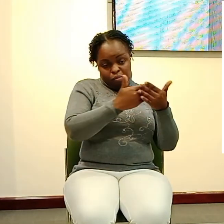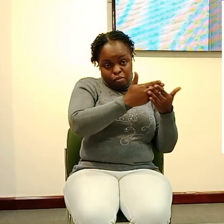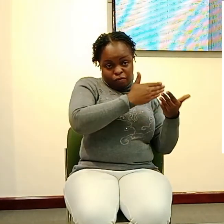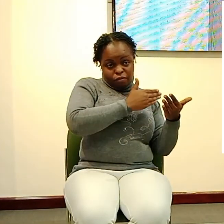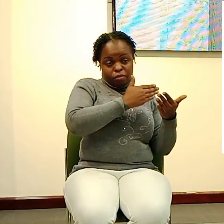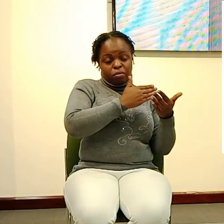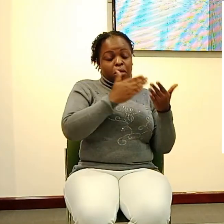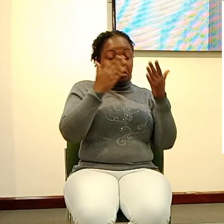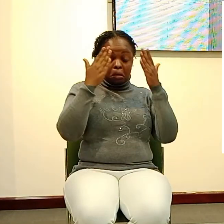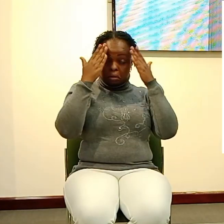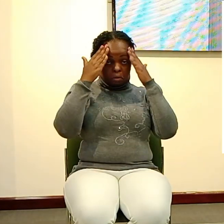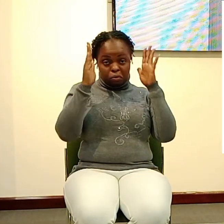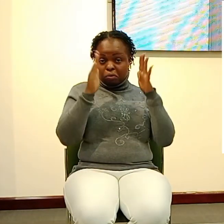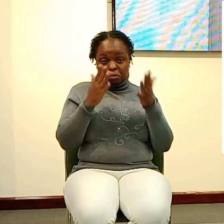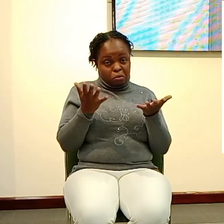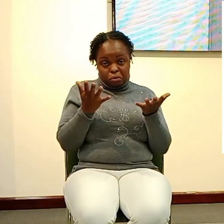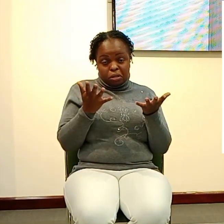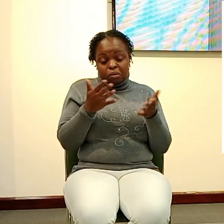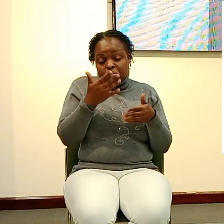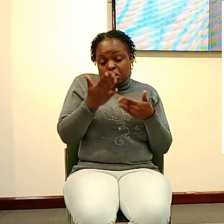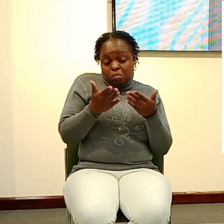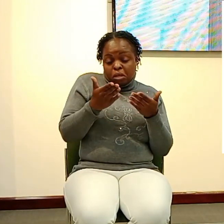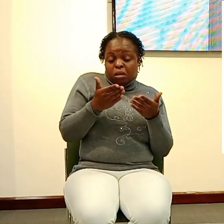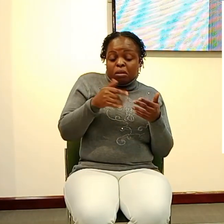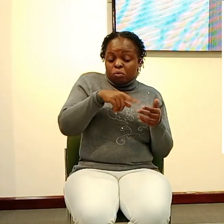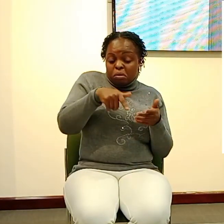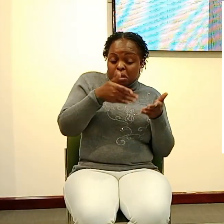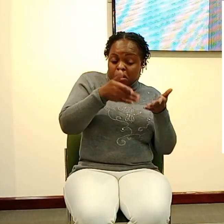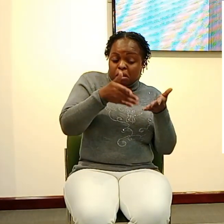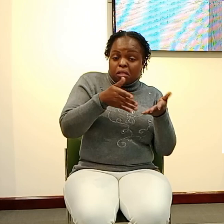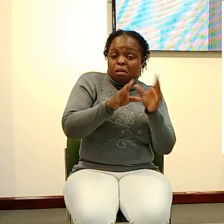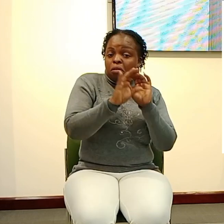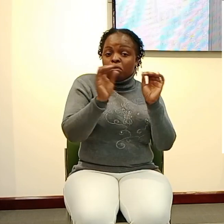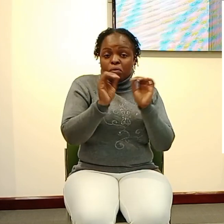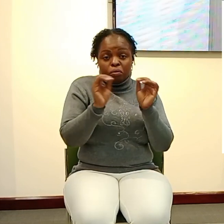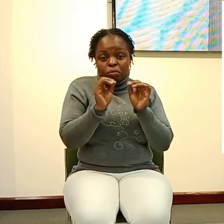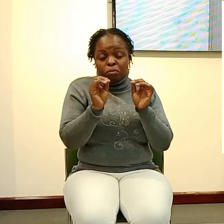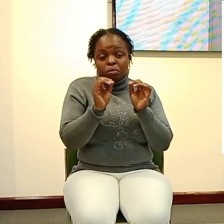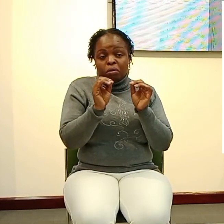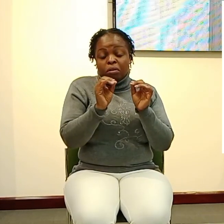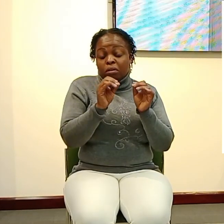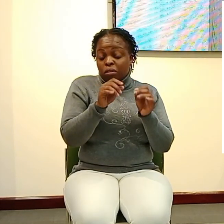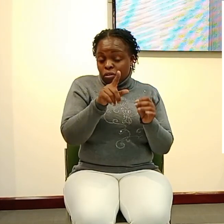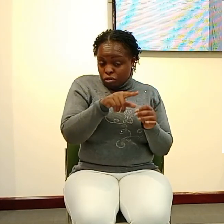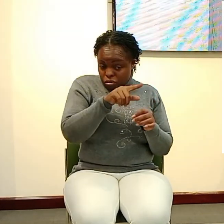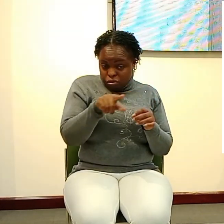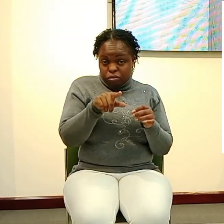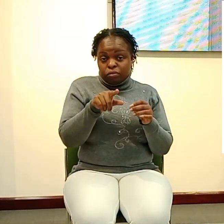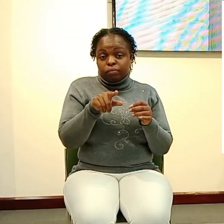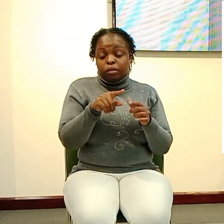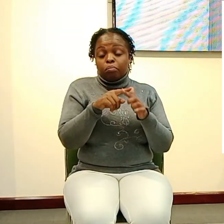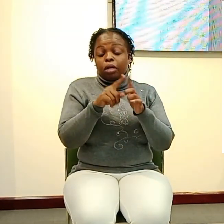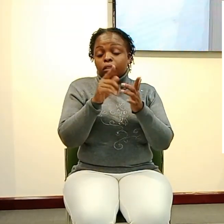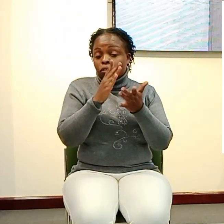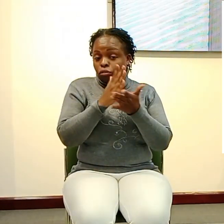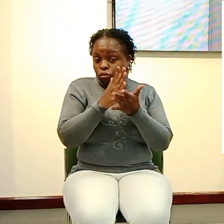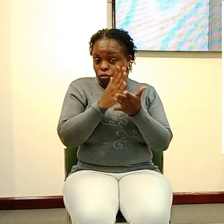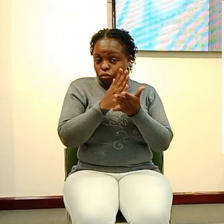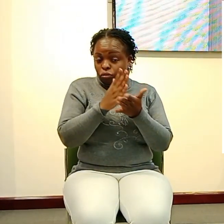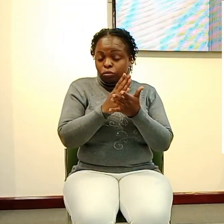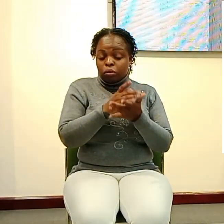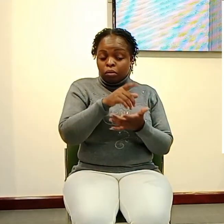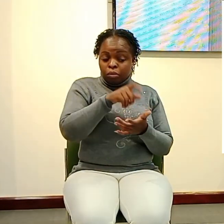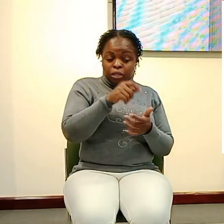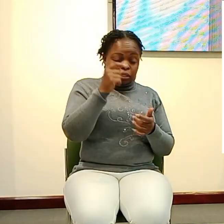know, or we have become more unavailable, which we need to, which is wrong. But that is where we need to go